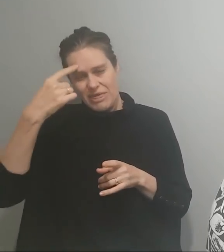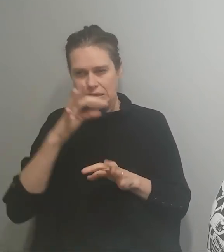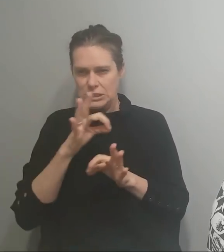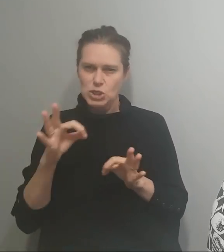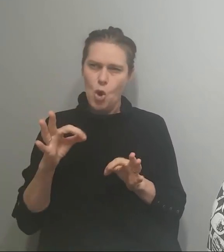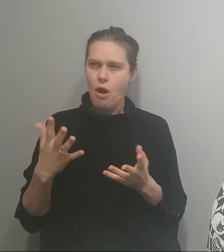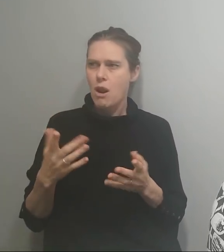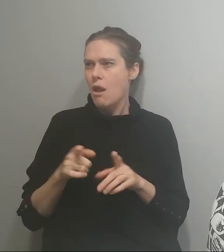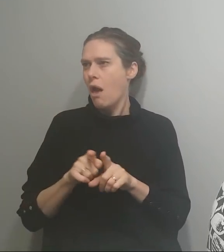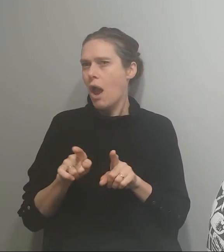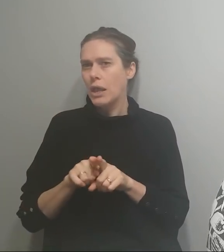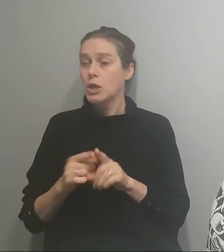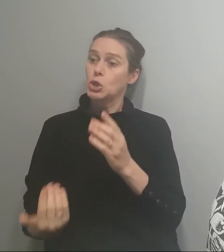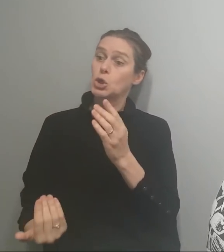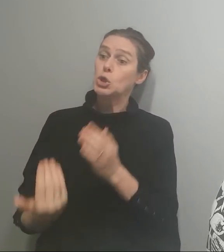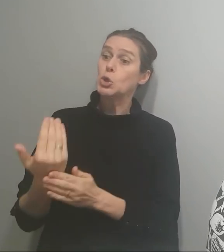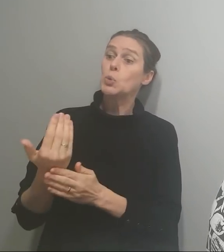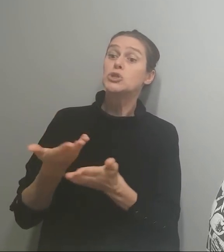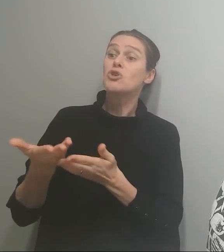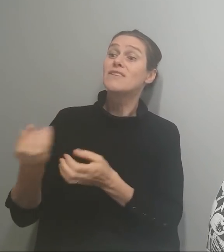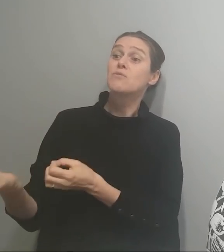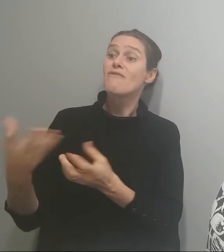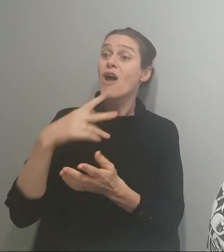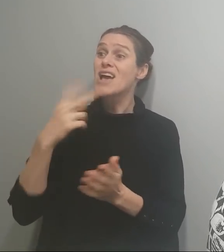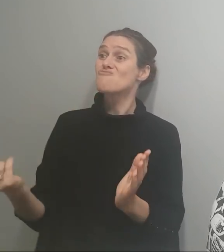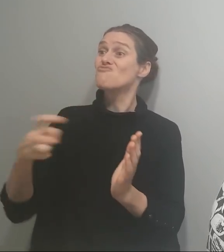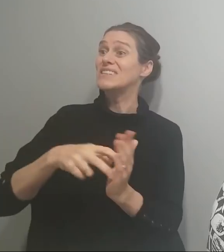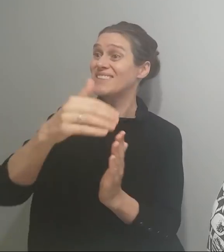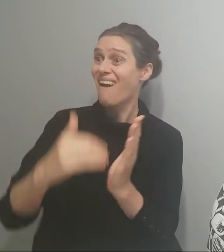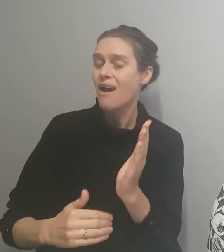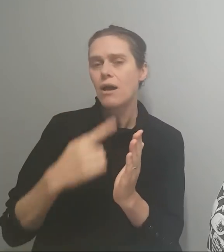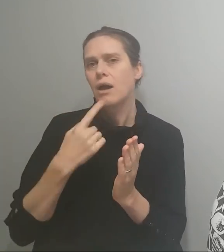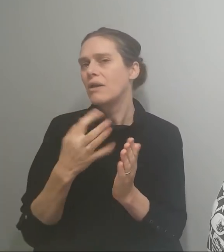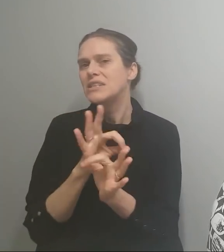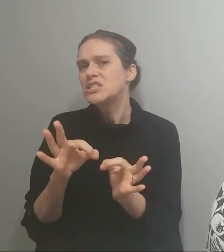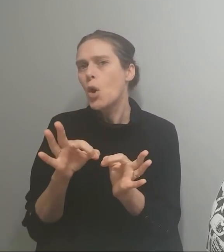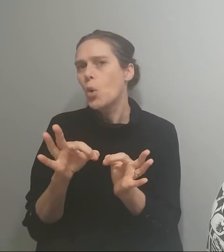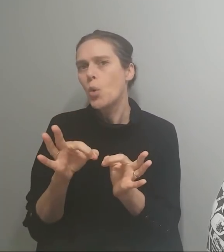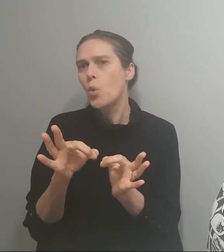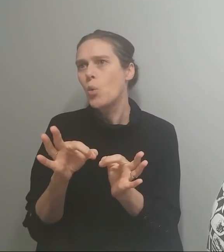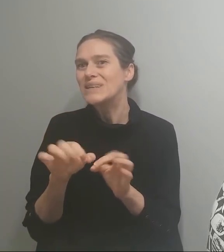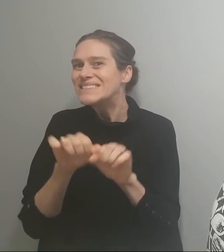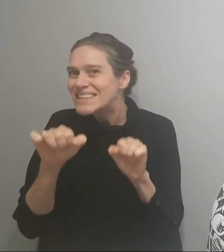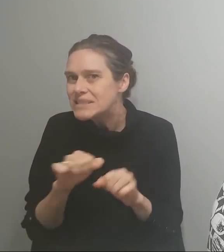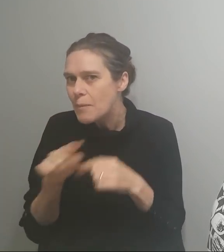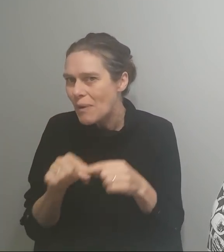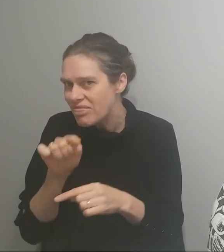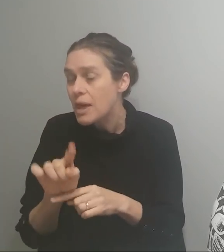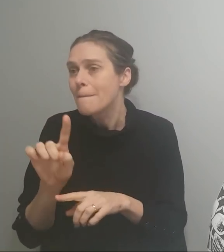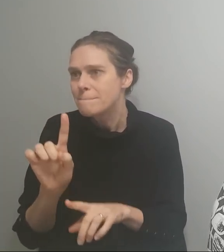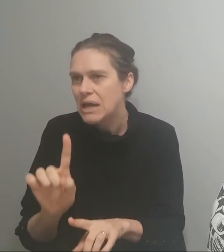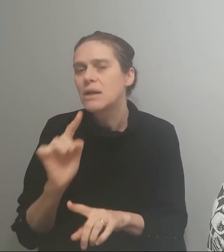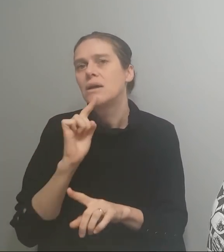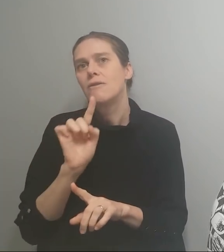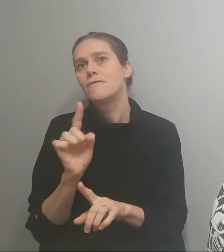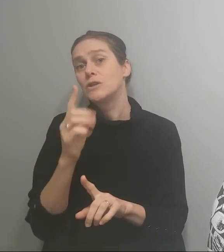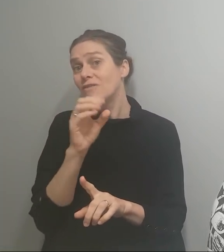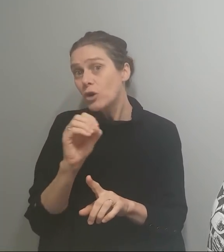register new service providers in any way, but what we will be looking is to, before the 1st of October, have